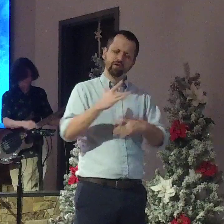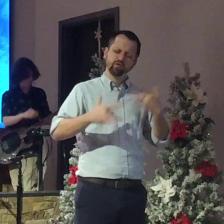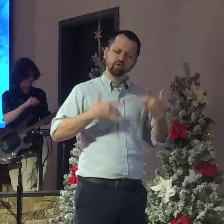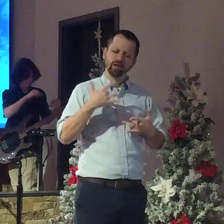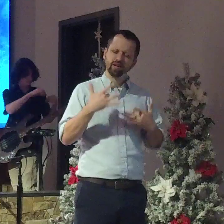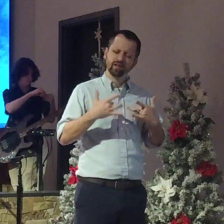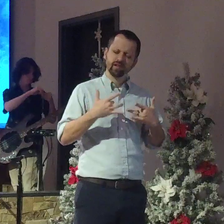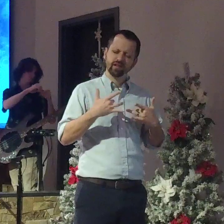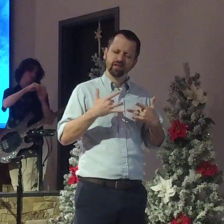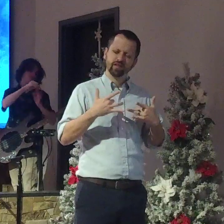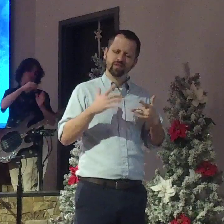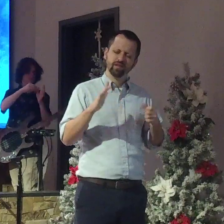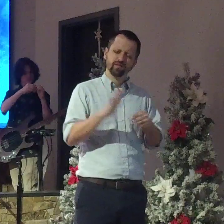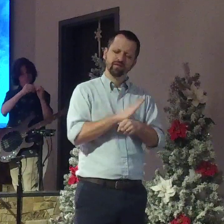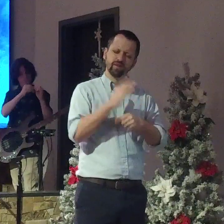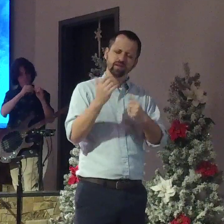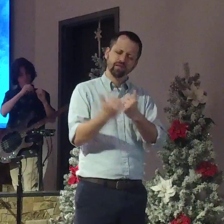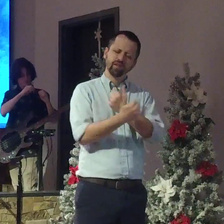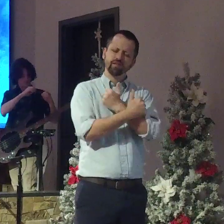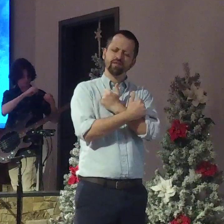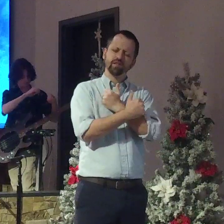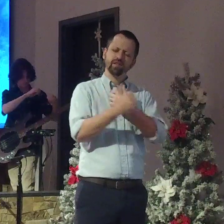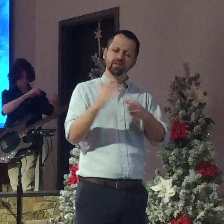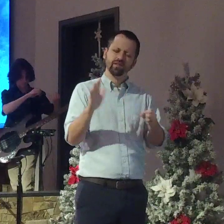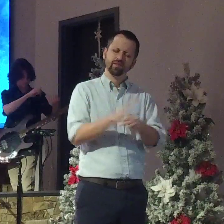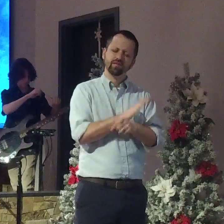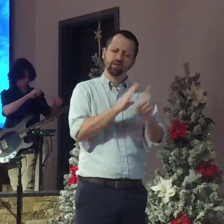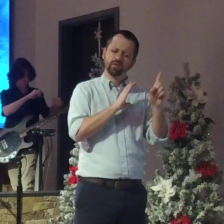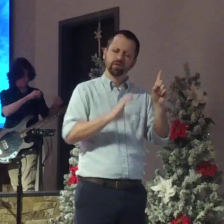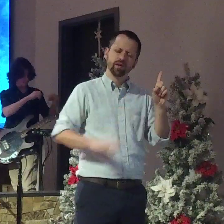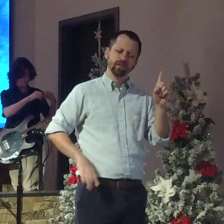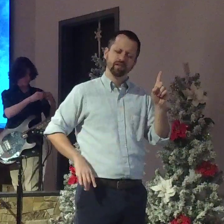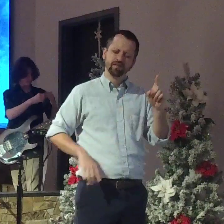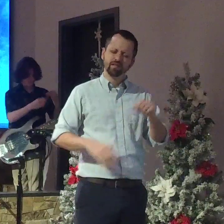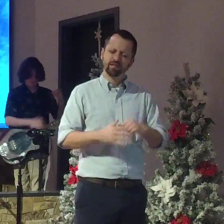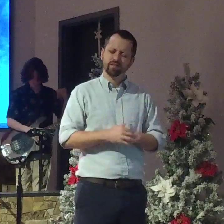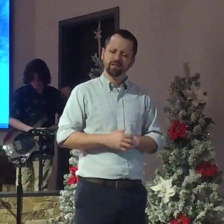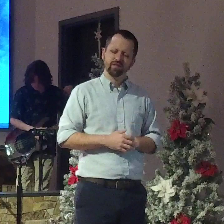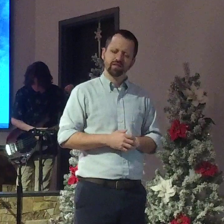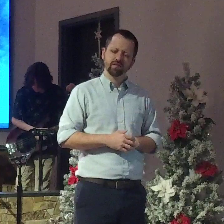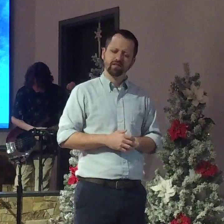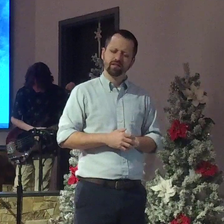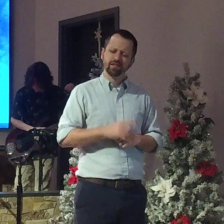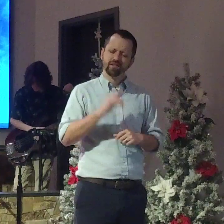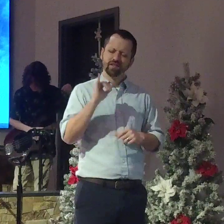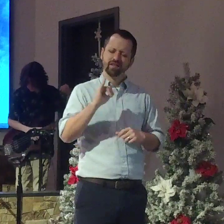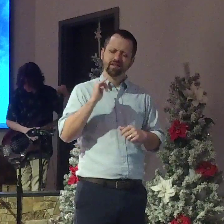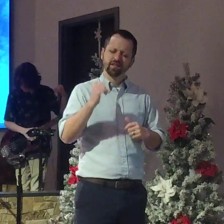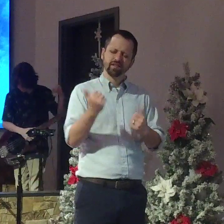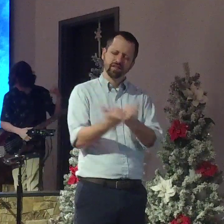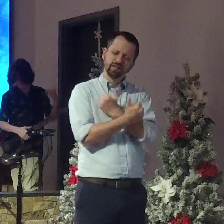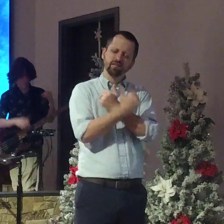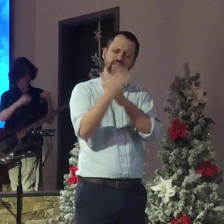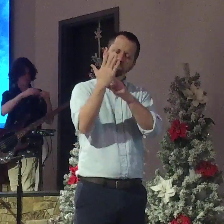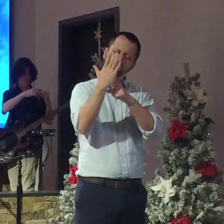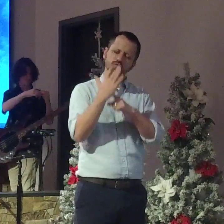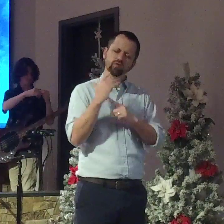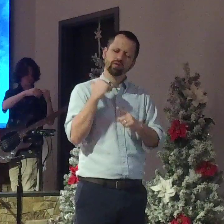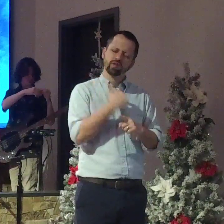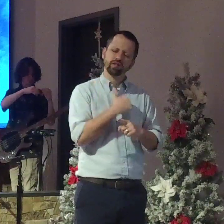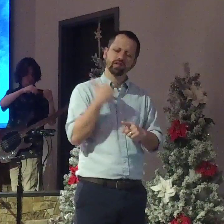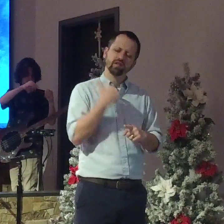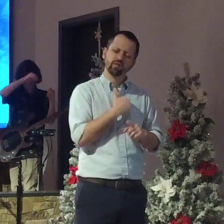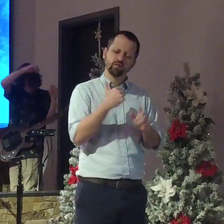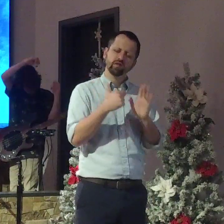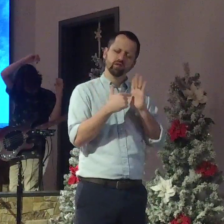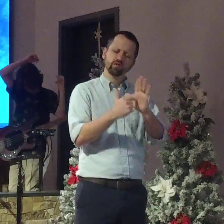Jesus. Lord, we thank you for thinking of us, being mindful of us. You didn't have to. You did not